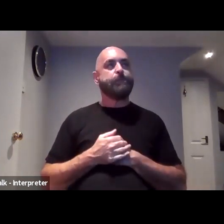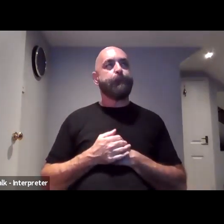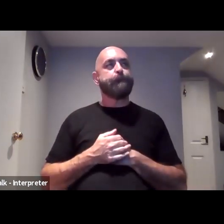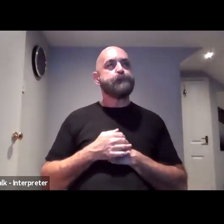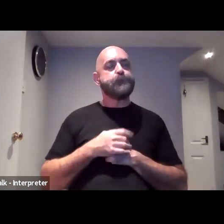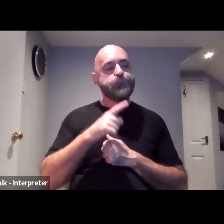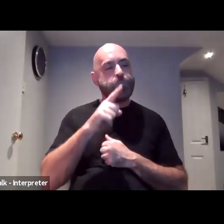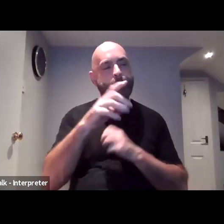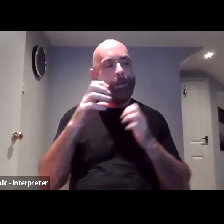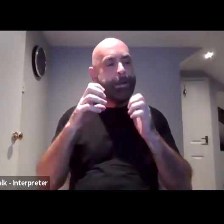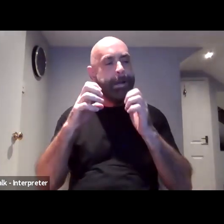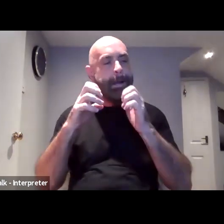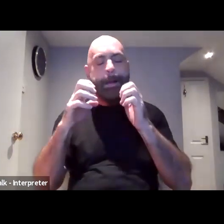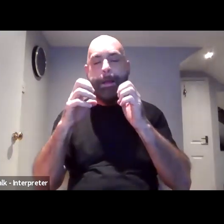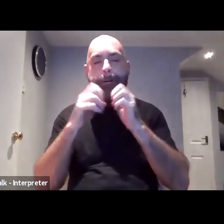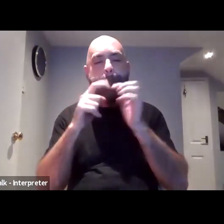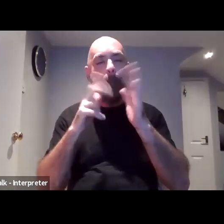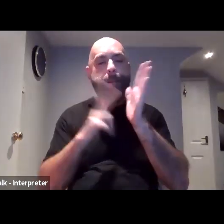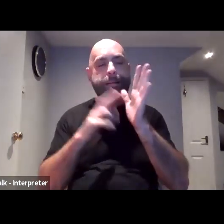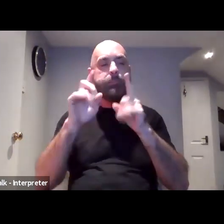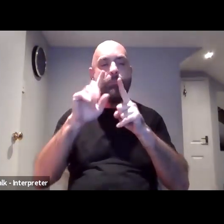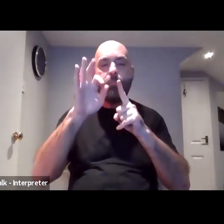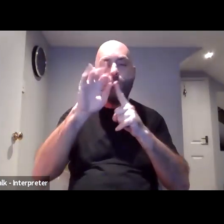Ben Perks, who works in UNICEF,